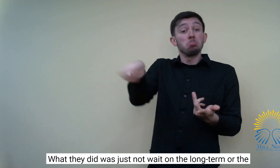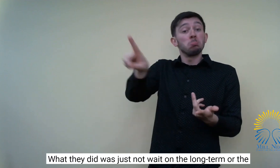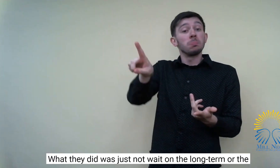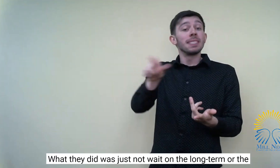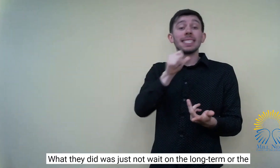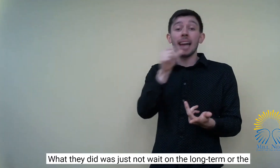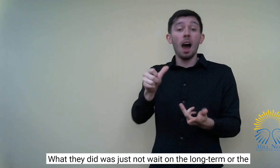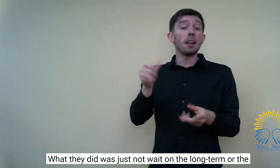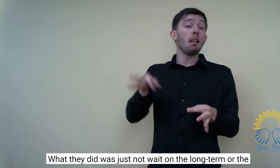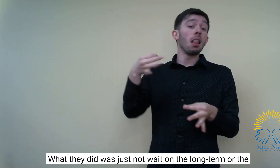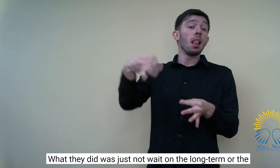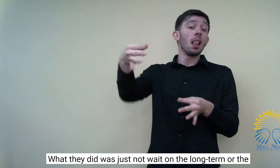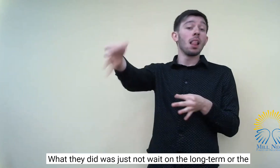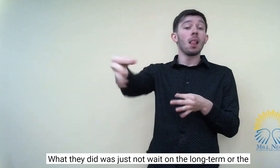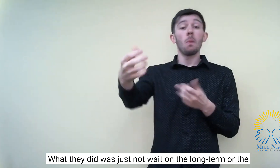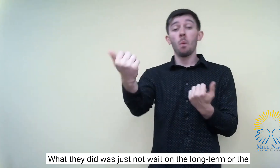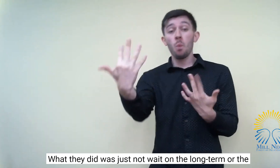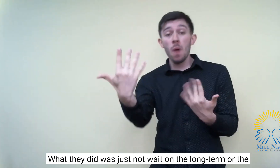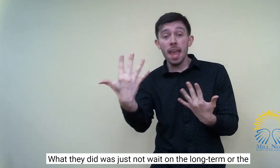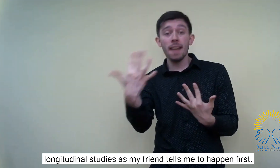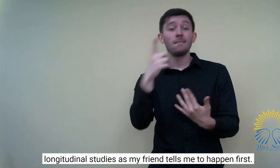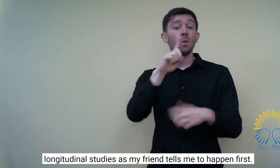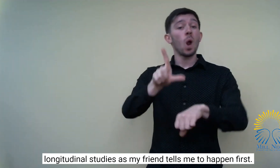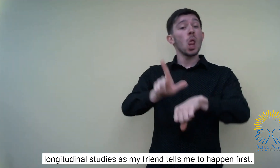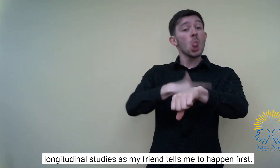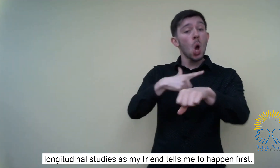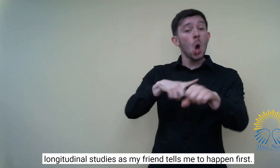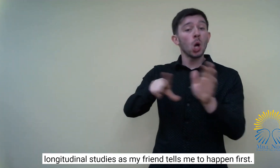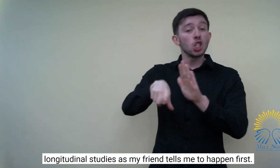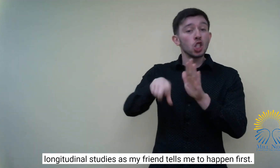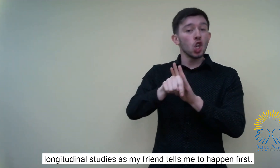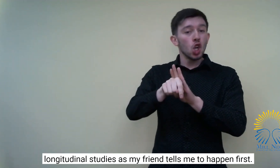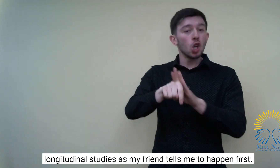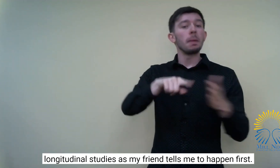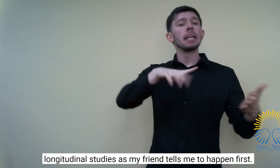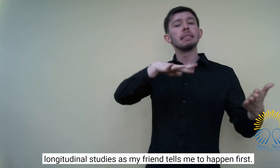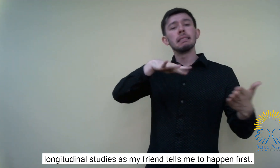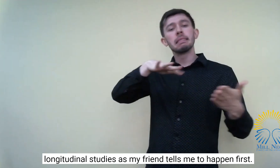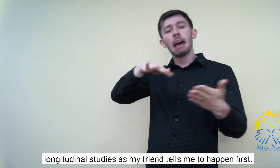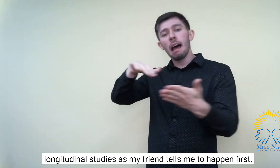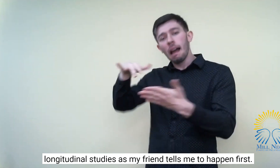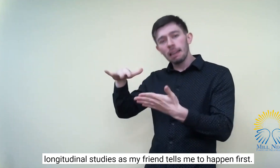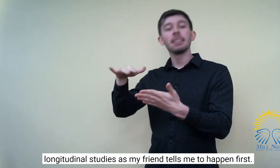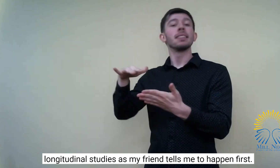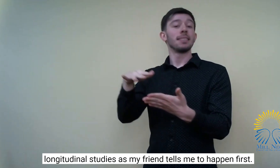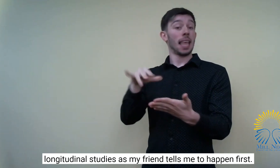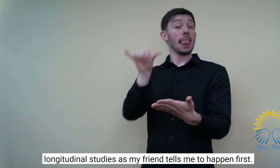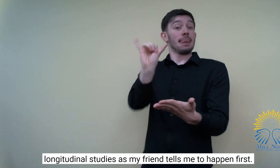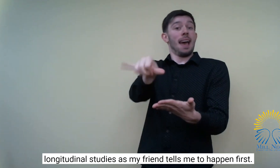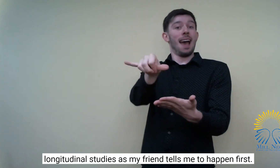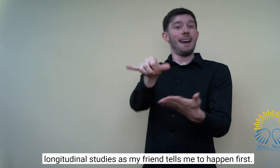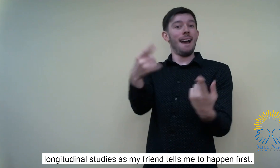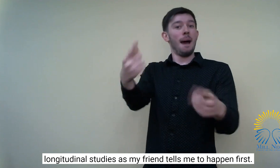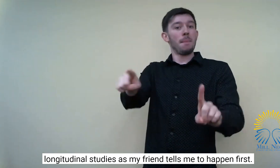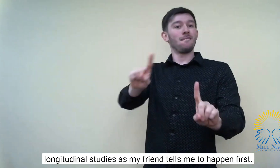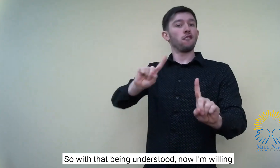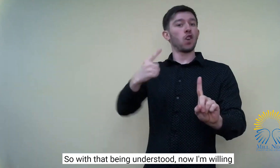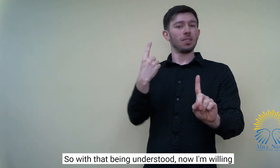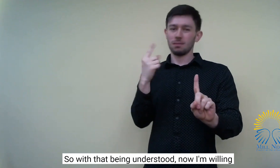wait on the long-term or the longitudinal studies, as my friend tells me, to happen first. So